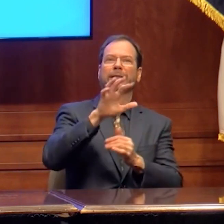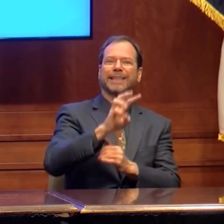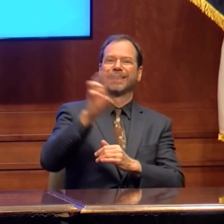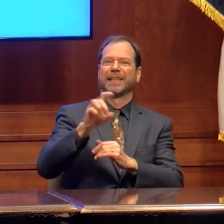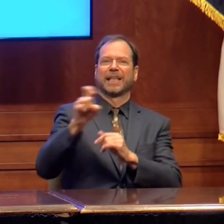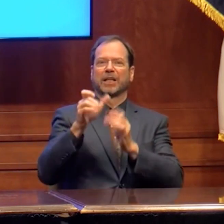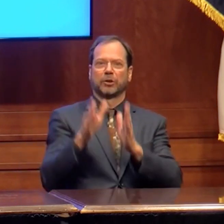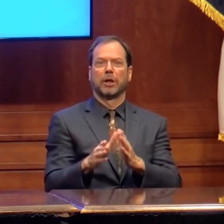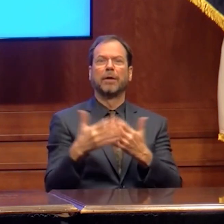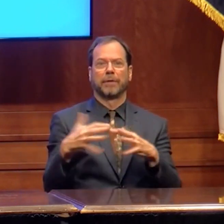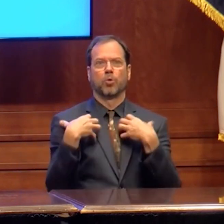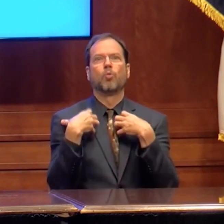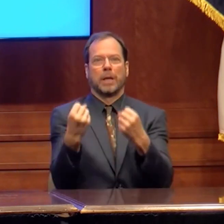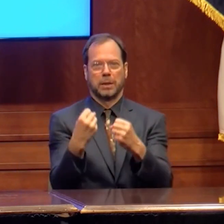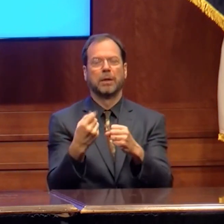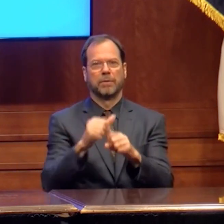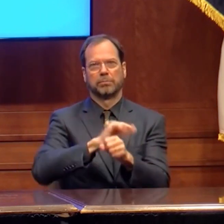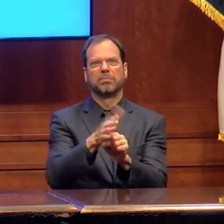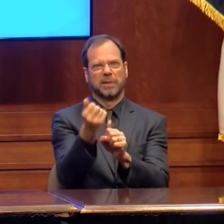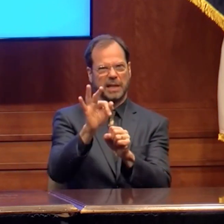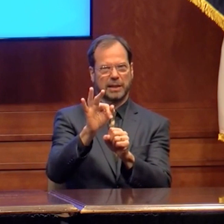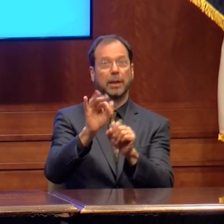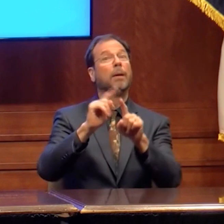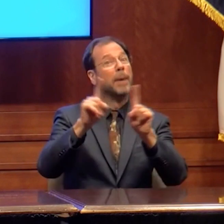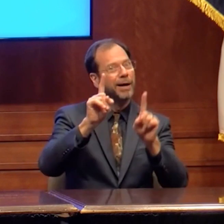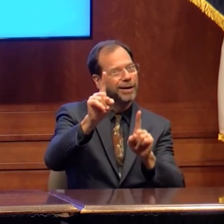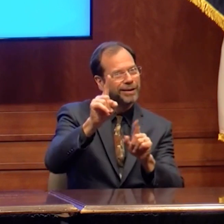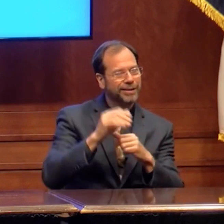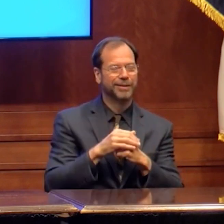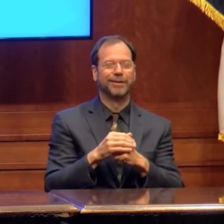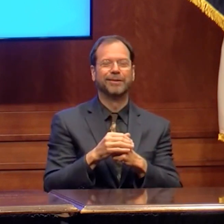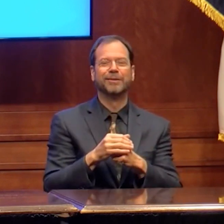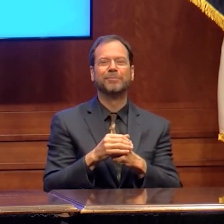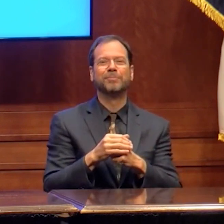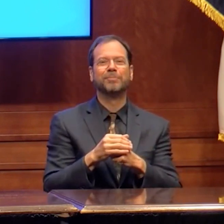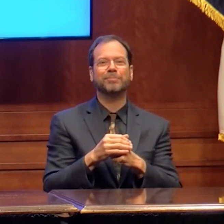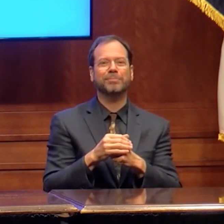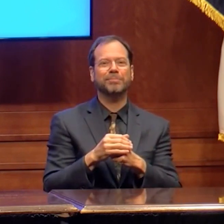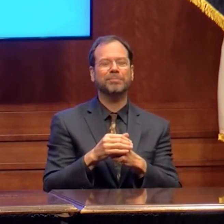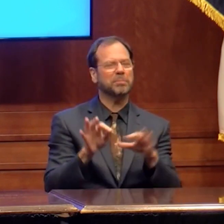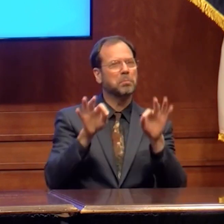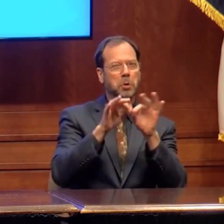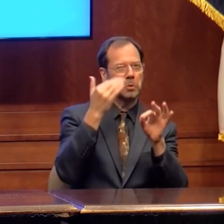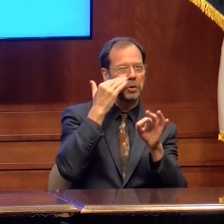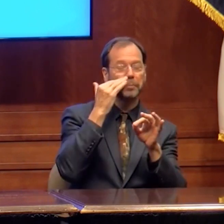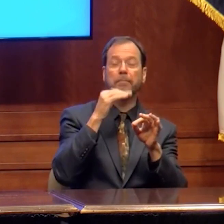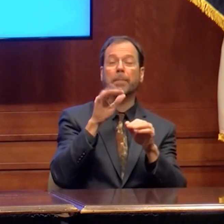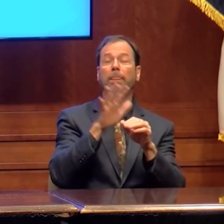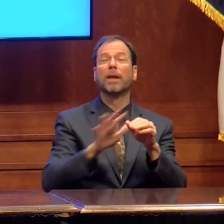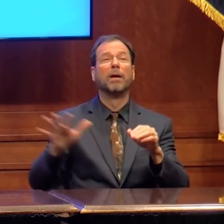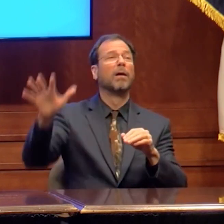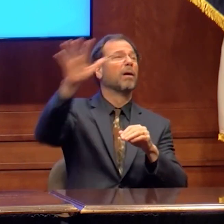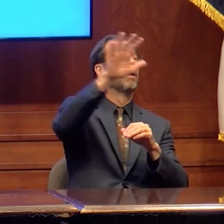1,366 Texans who have recovered from COVID-19. But get this, of all these other states in the United States that have